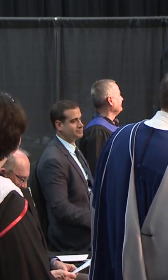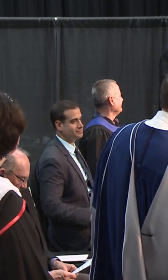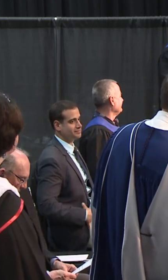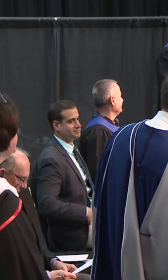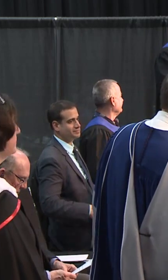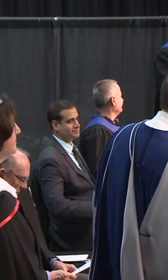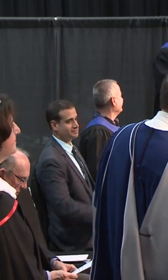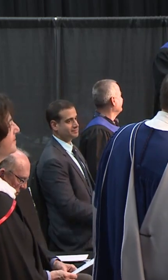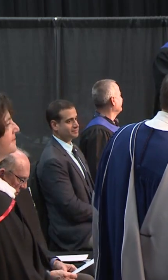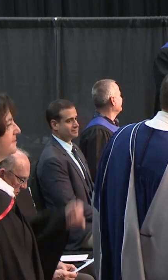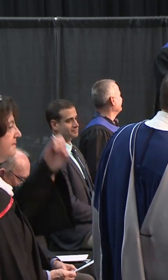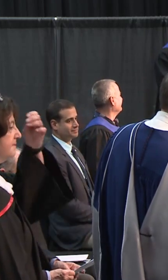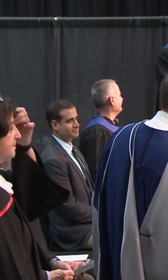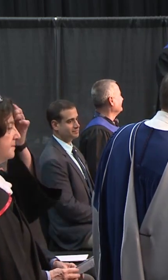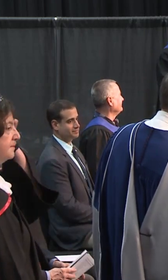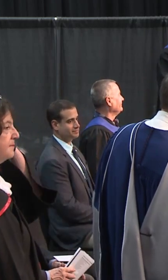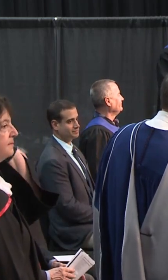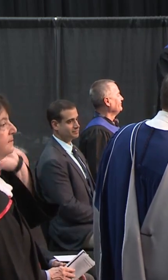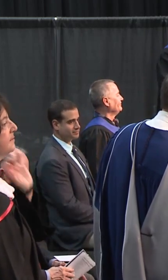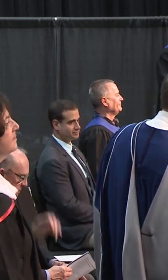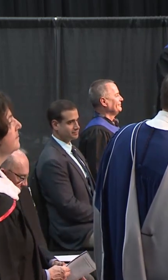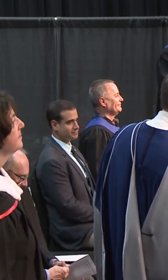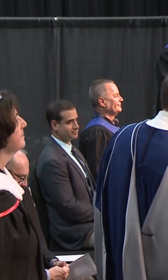Made it.